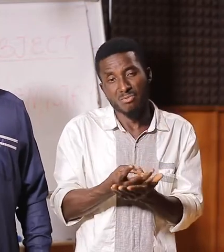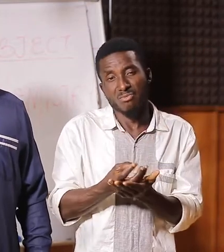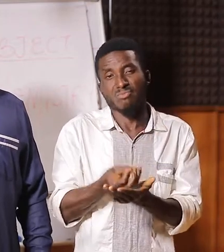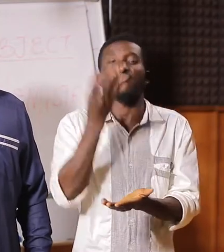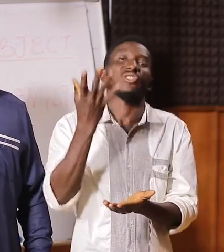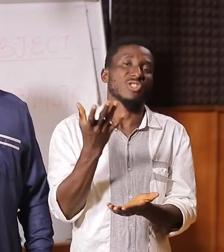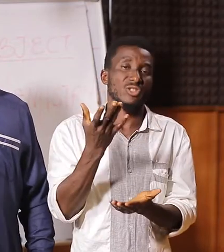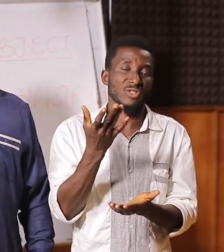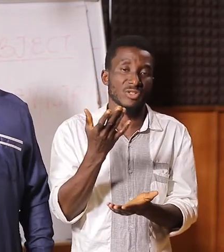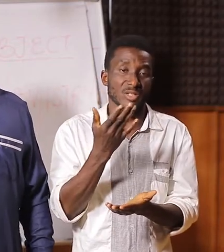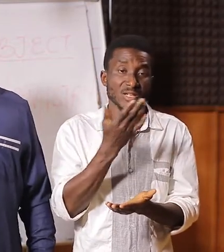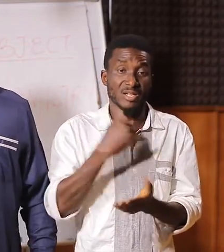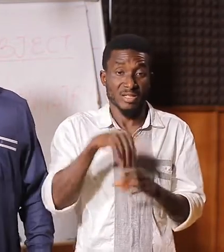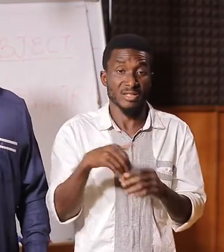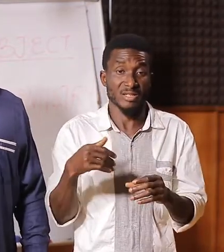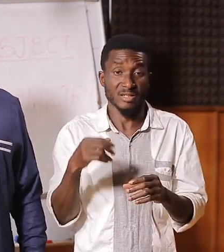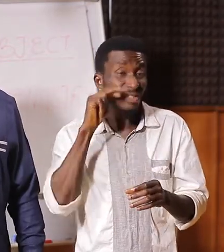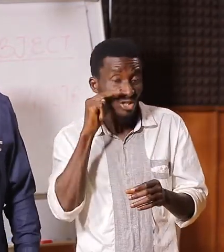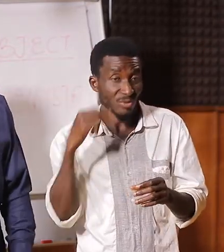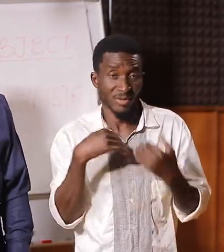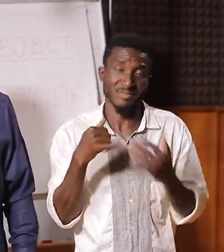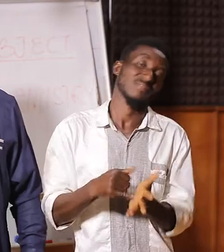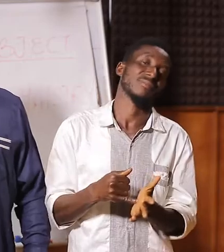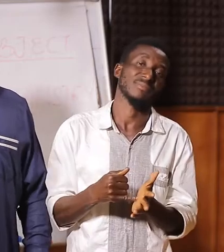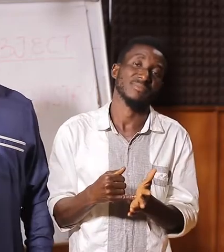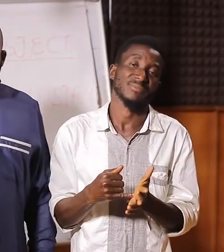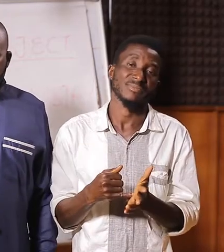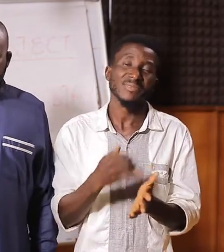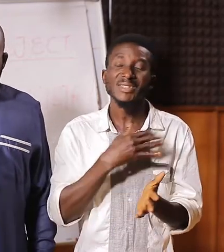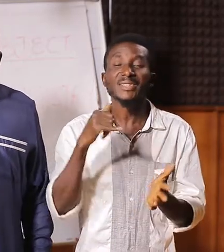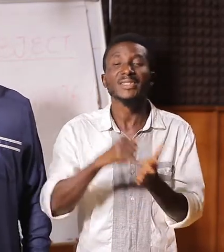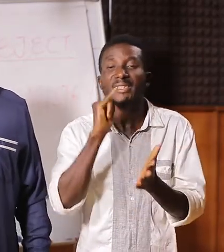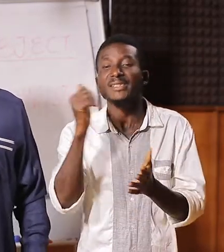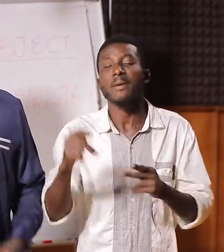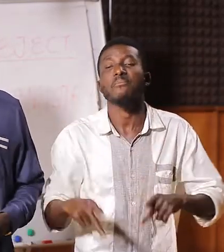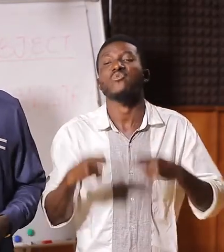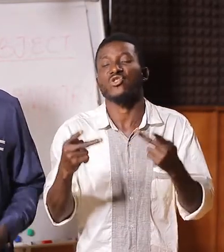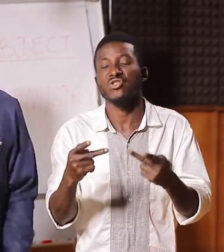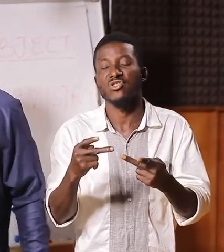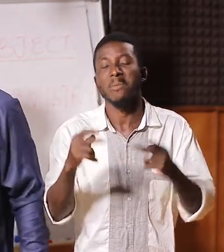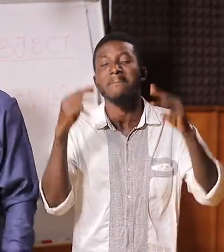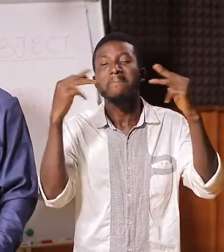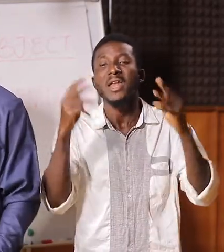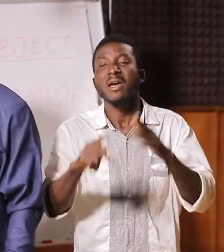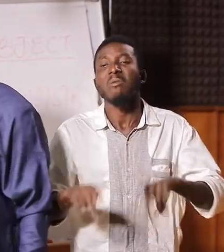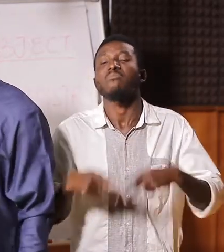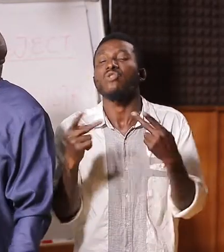these wonderful mineral resources, petroleum, which is a product that is mineral product that is derived